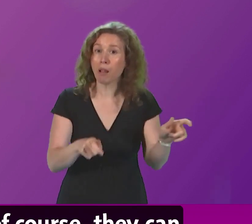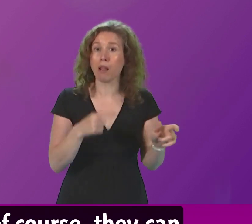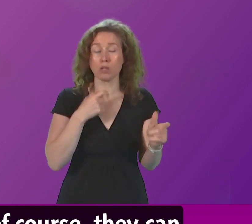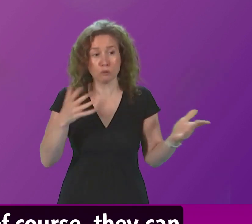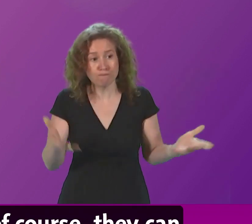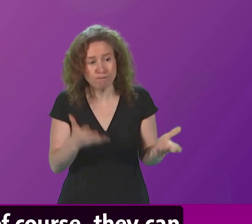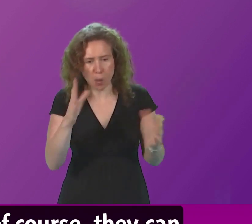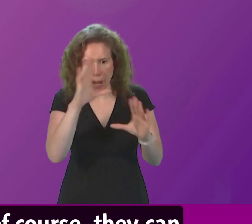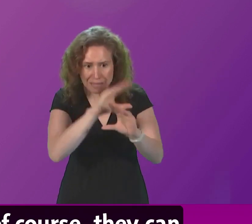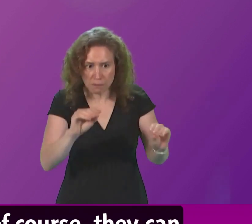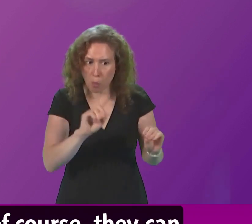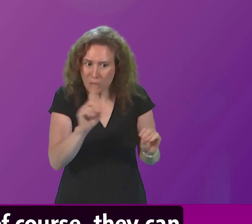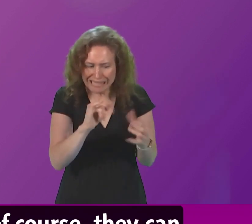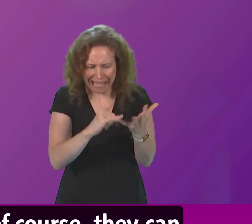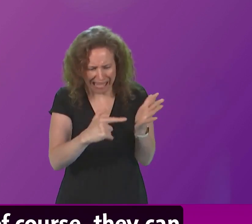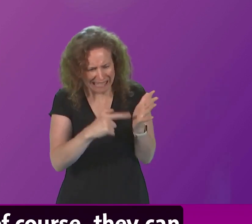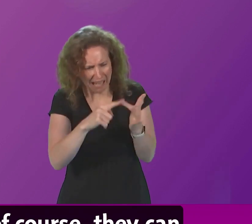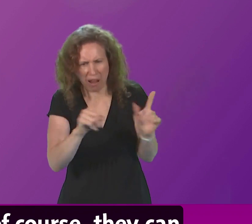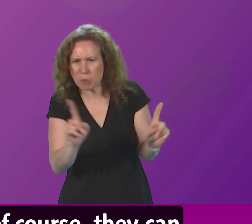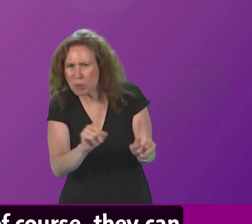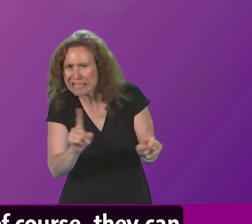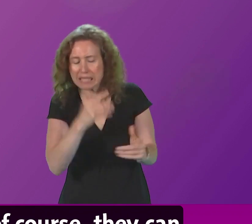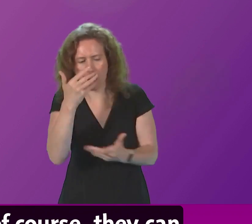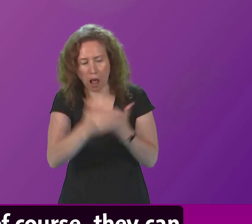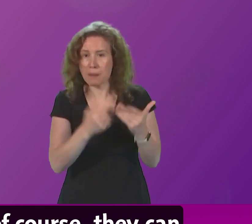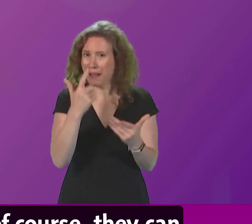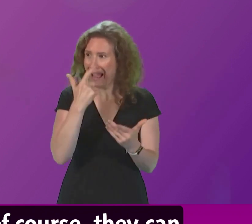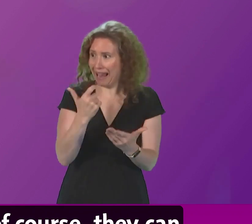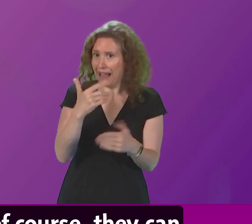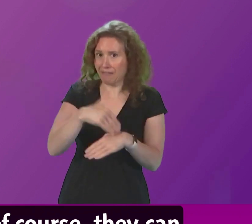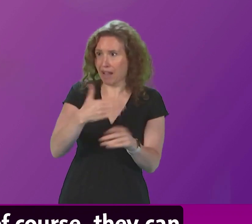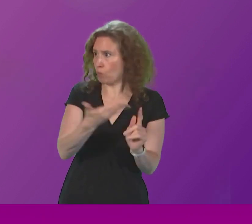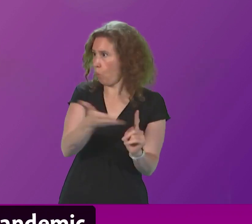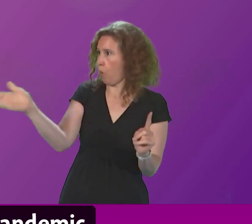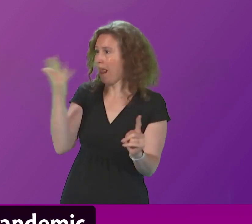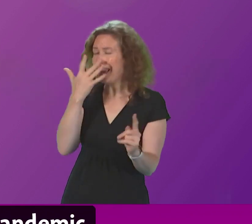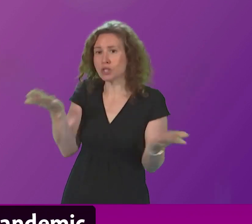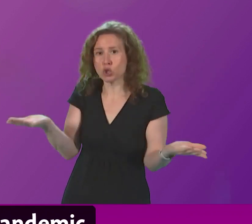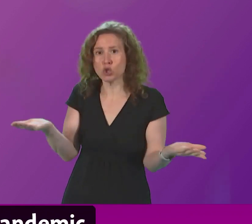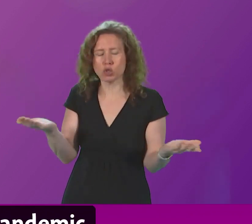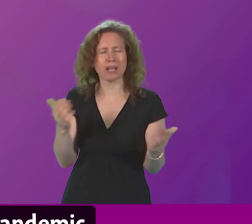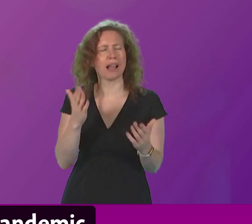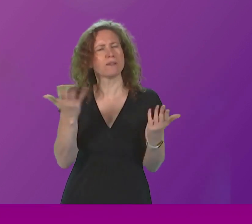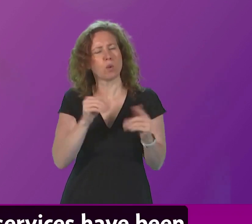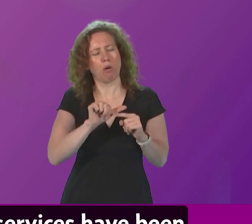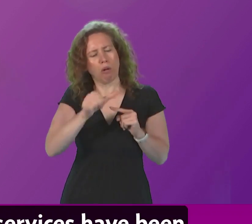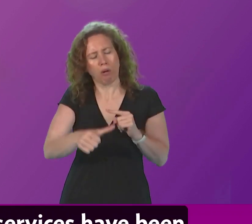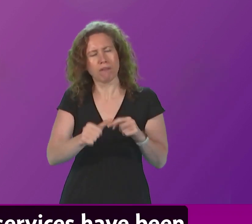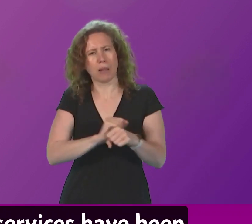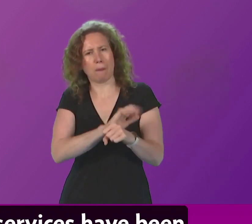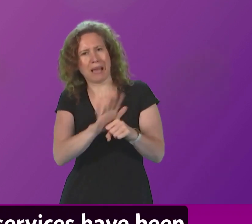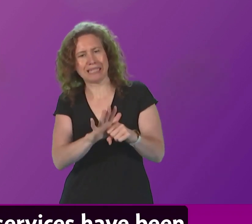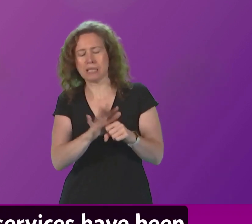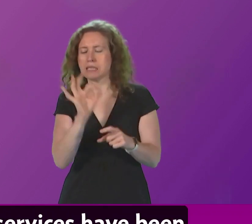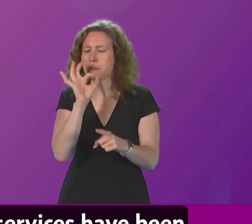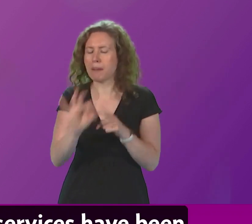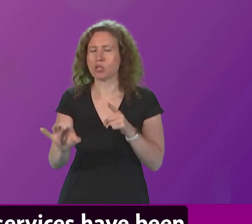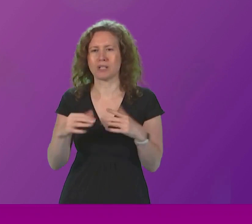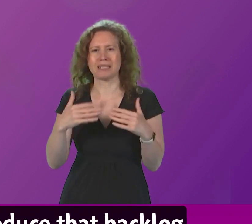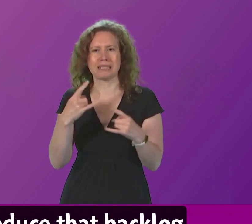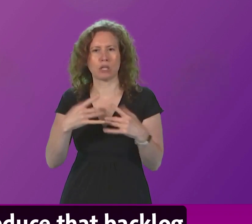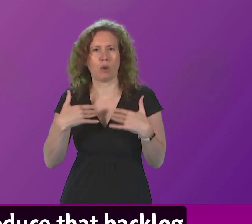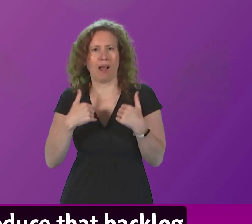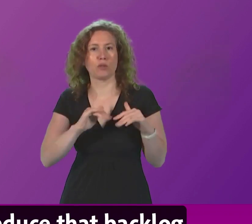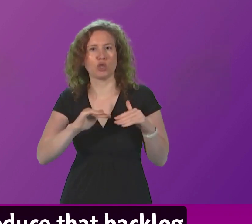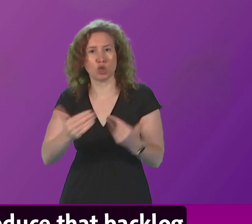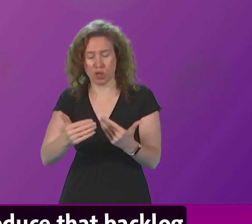to STIs, of course, they can affect people of all ages. And we know following the pandemic, specialist sexual health services have been